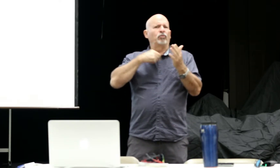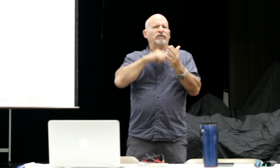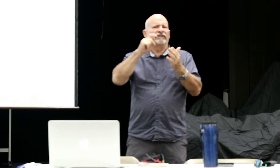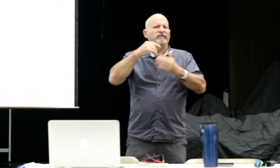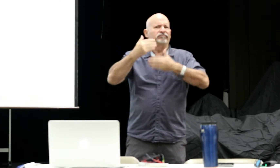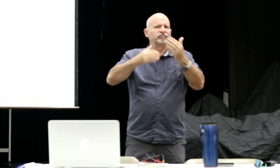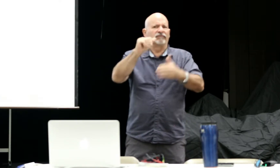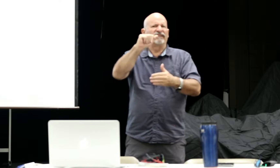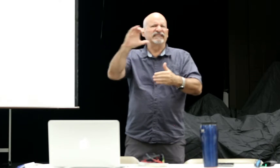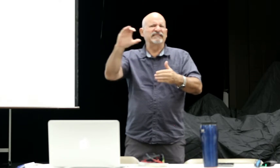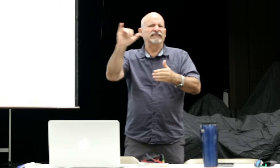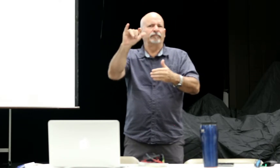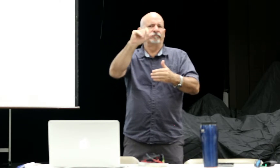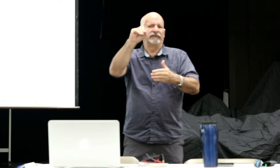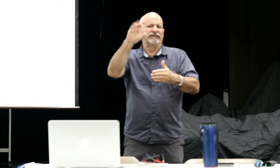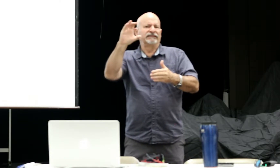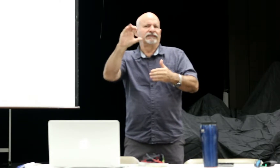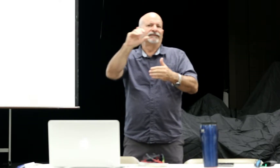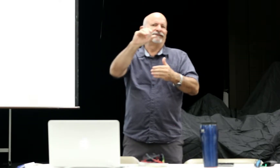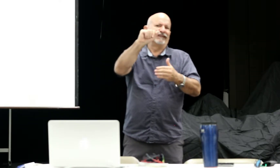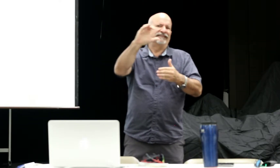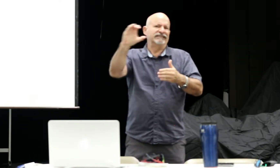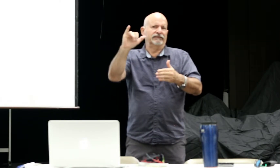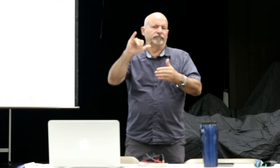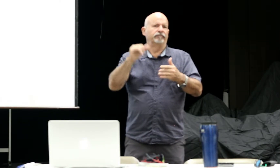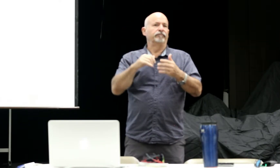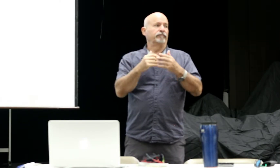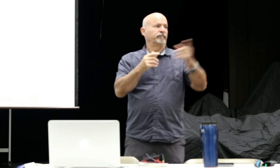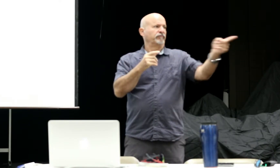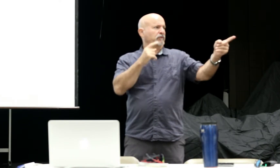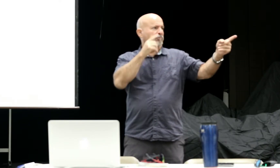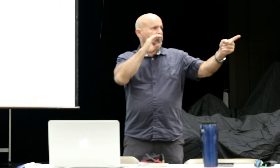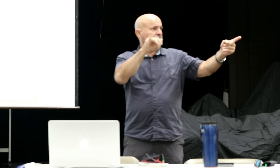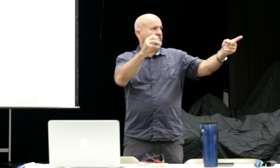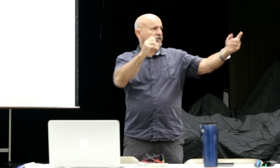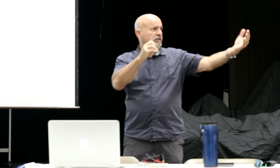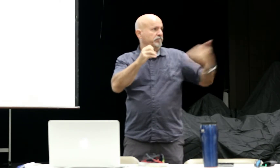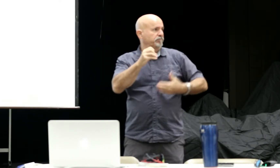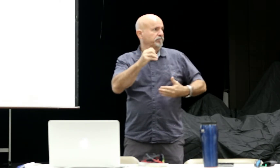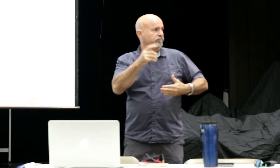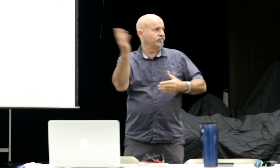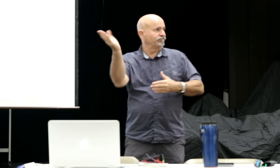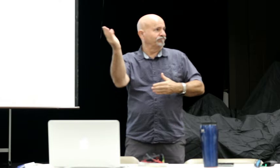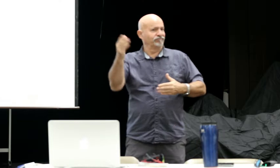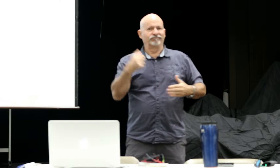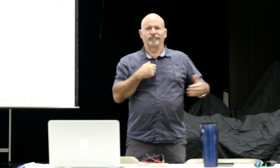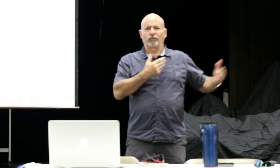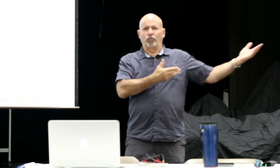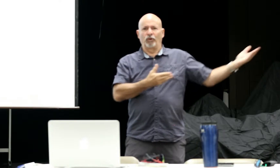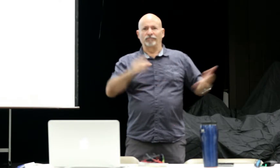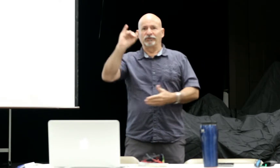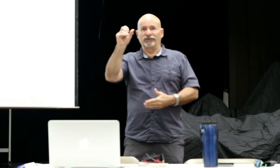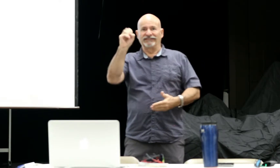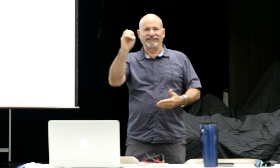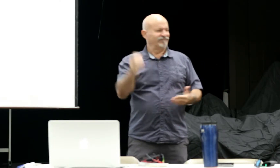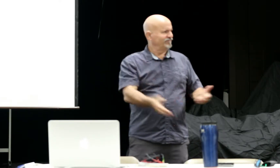DAC or ADC and the AC. If I can welcome Jesse.